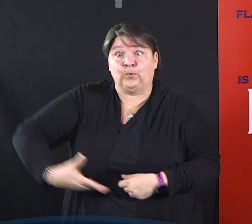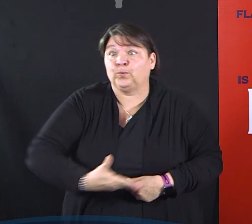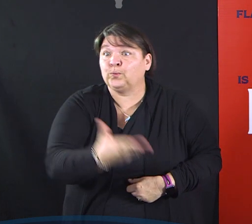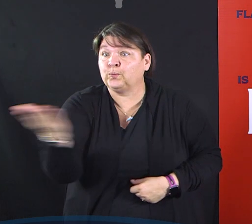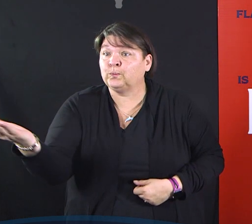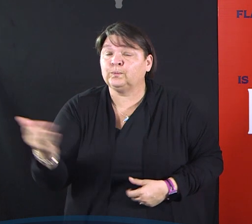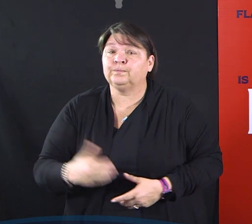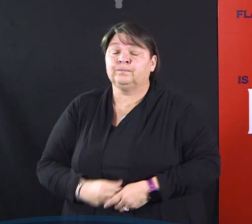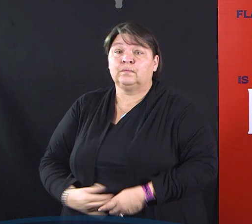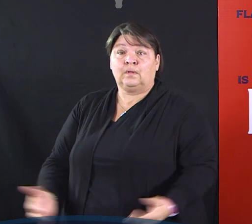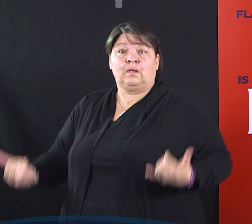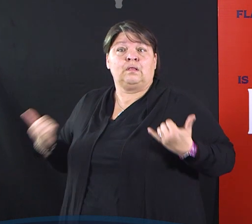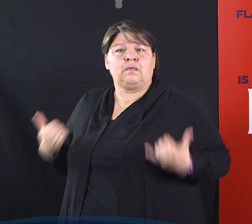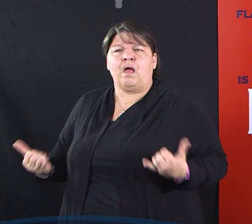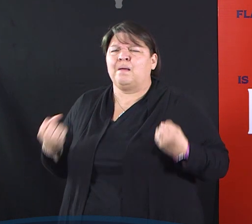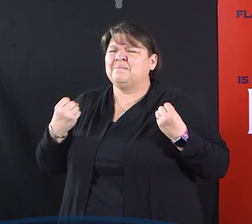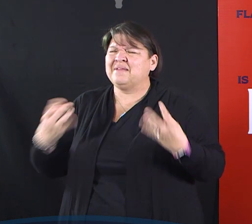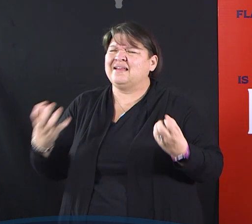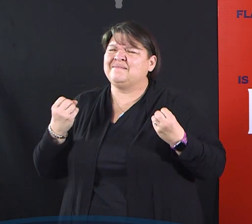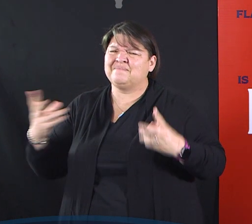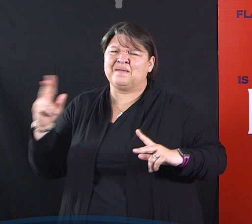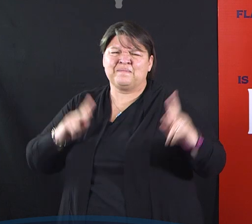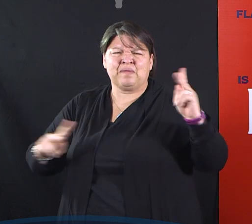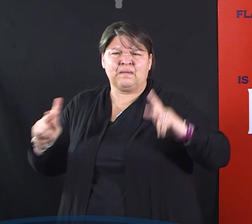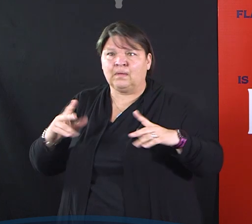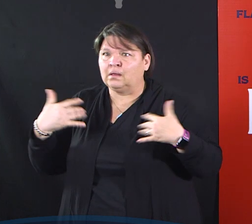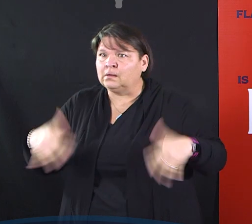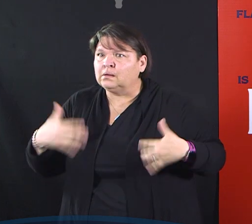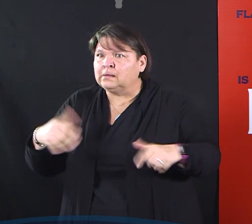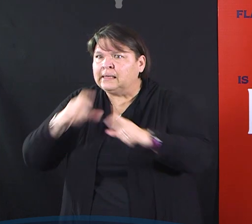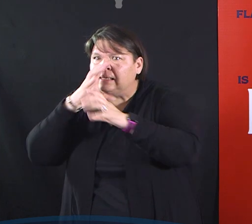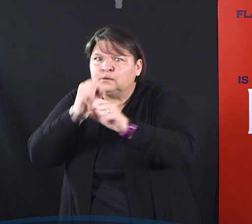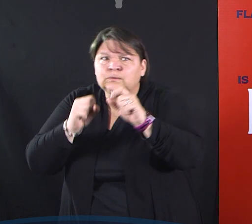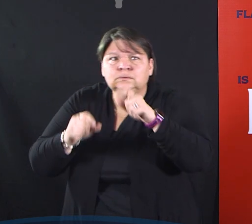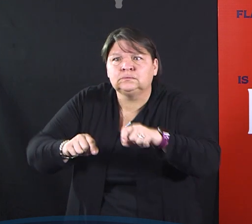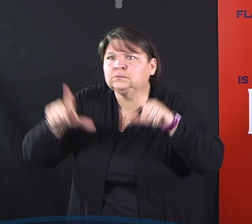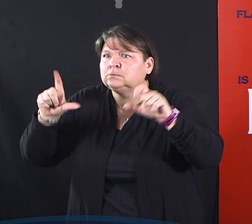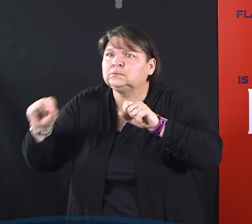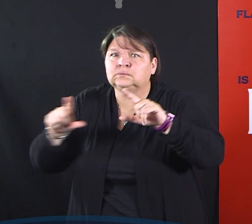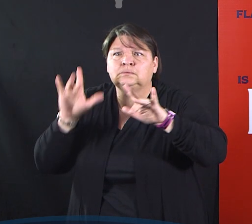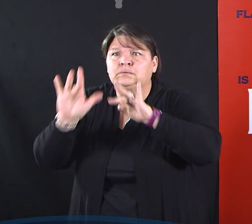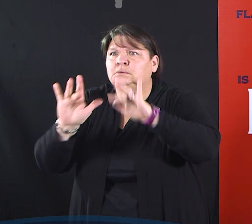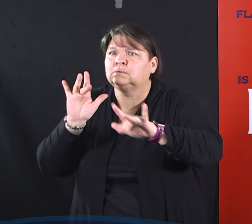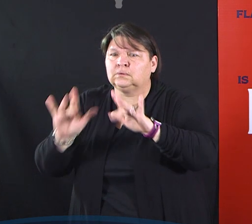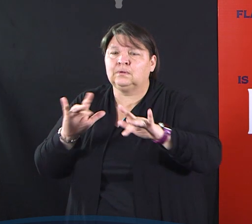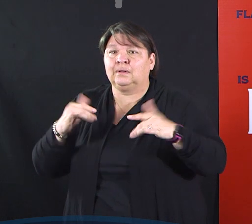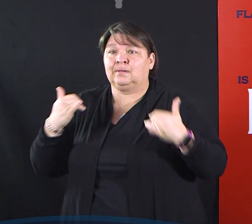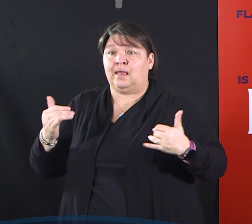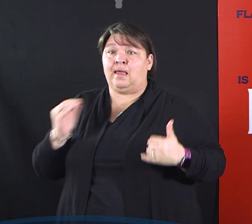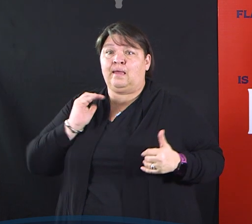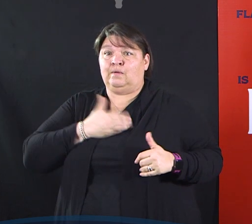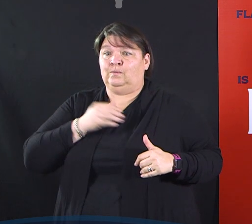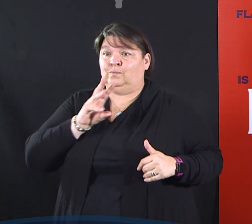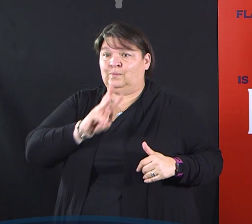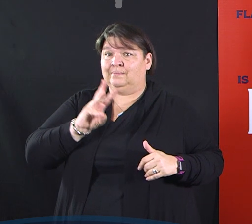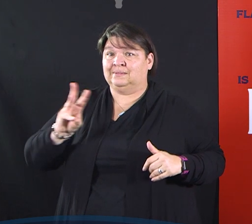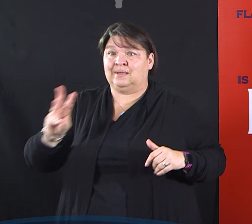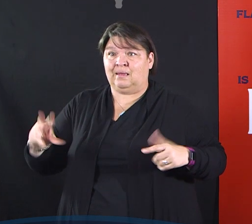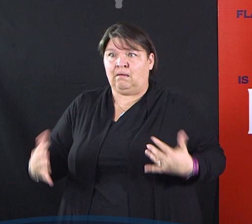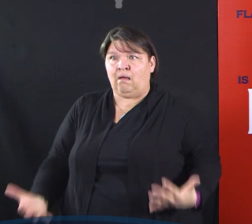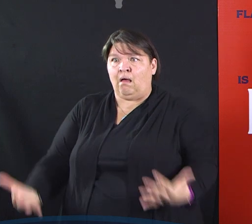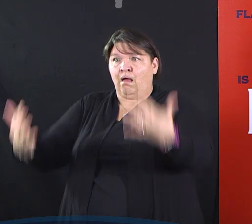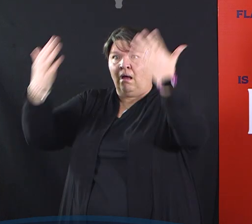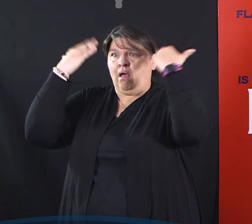in the program, it can be sometimes difficult to access the SBA's webpage. But the application forms can be submitted